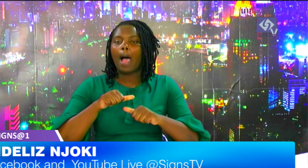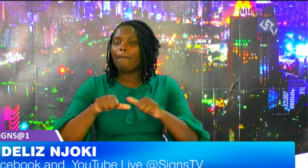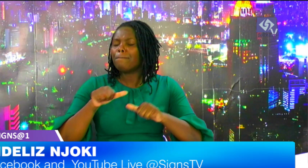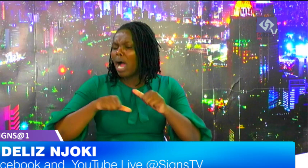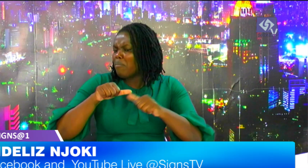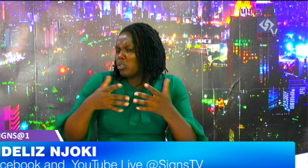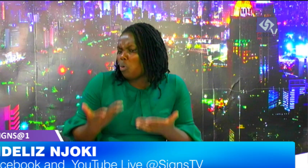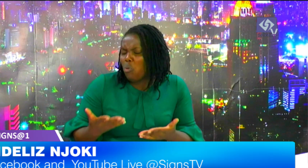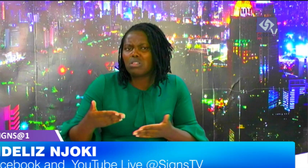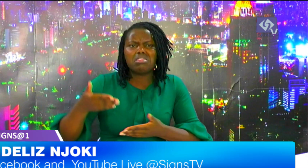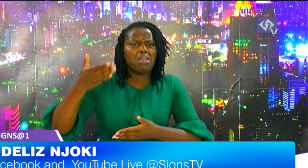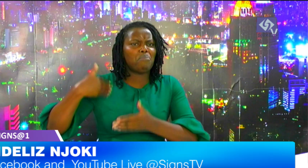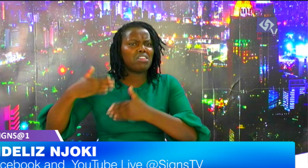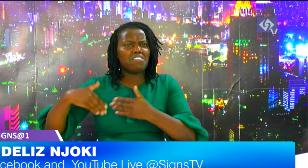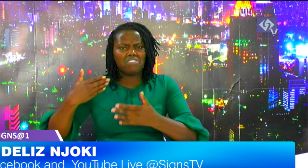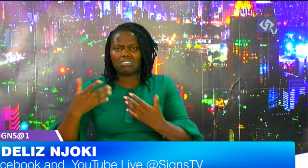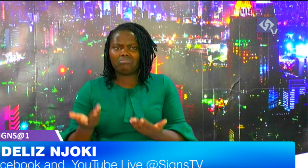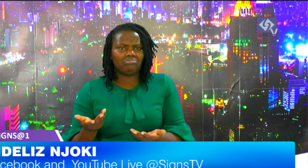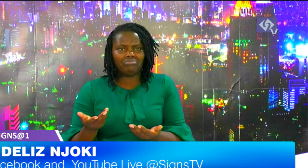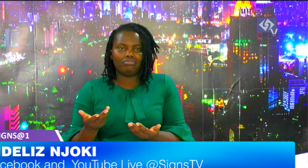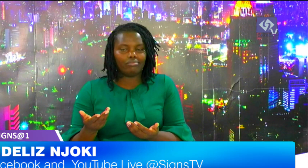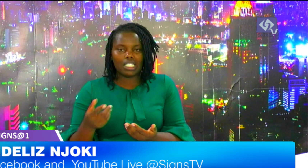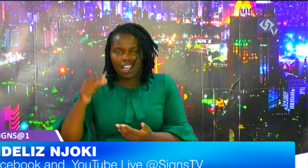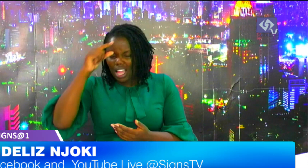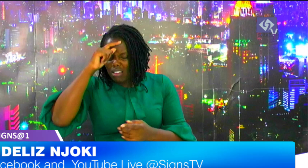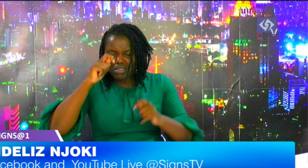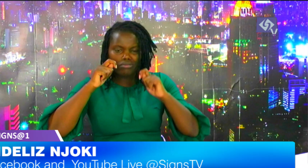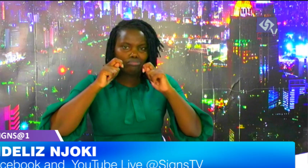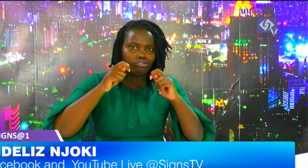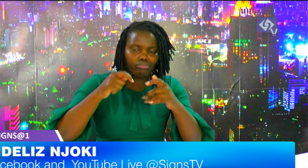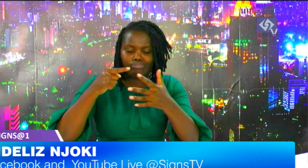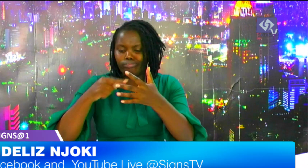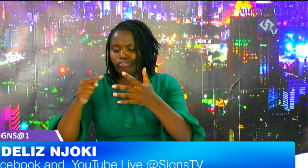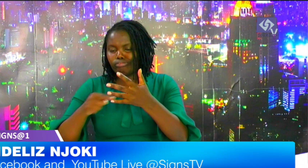following previous anti-government protests.